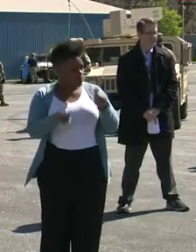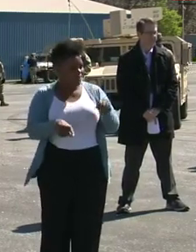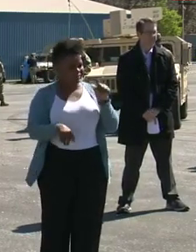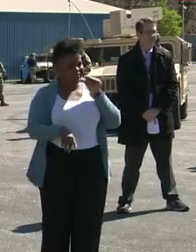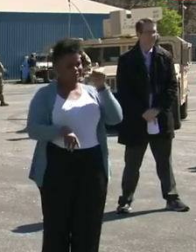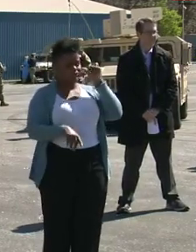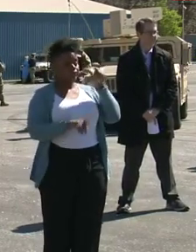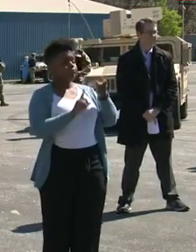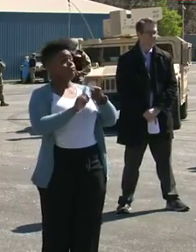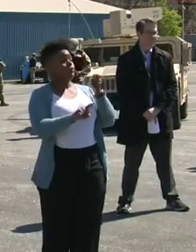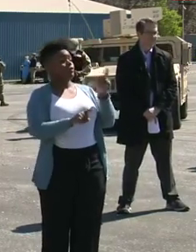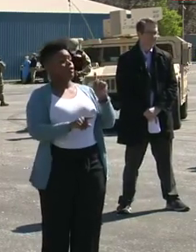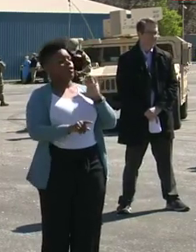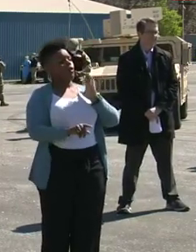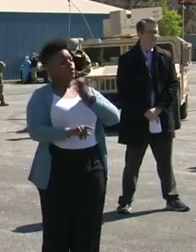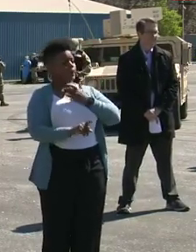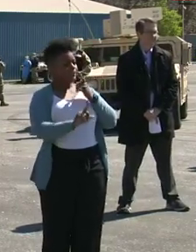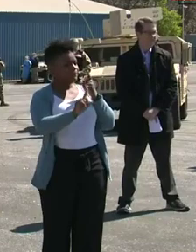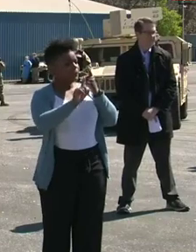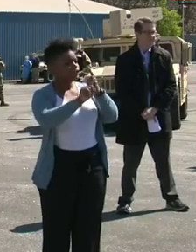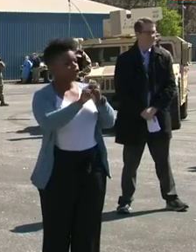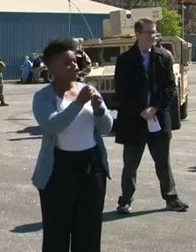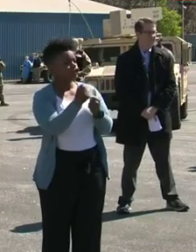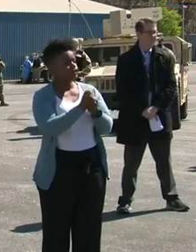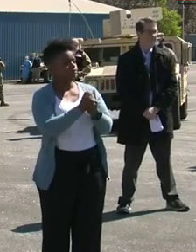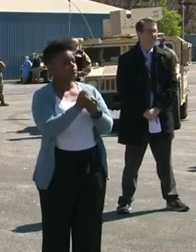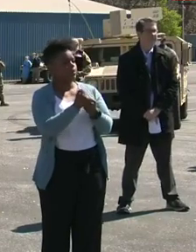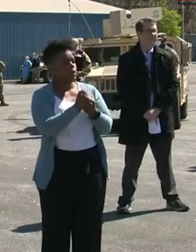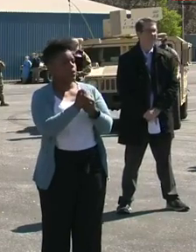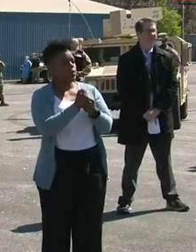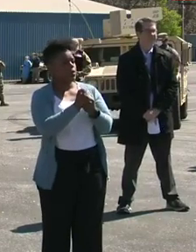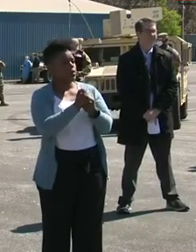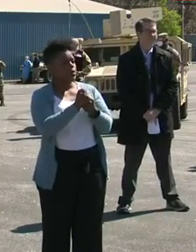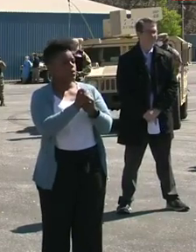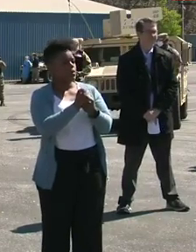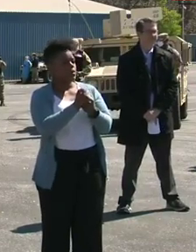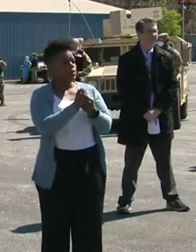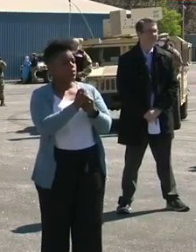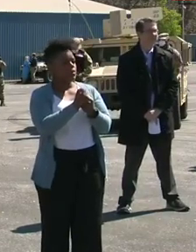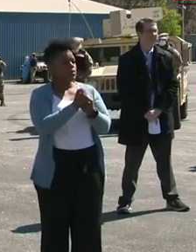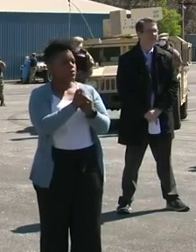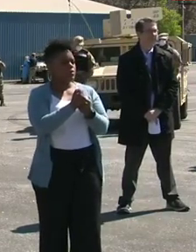mission support. Was it yesterday or 2 days ago? From our mission support branch